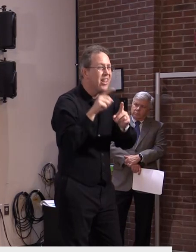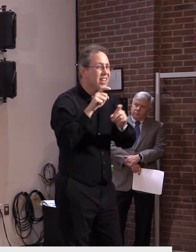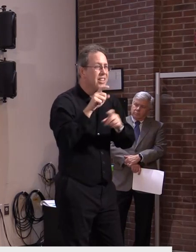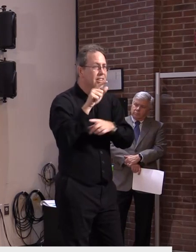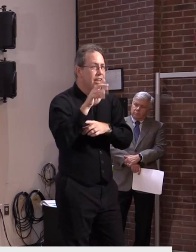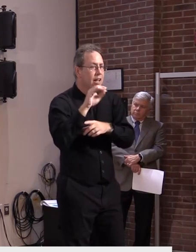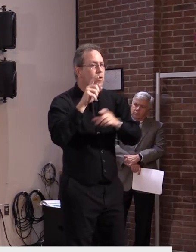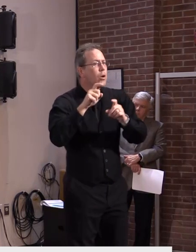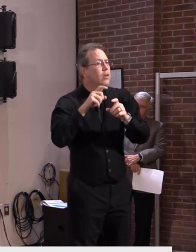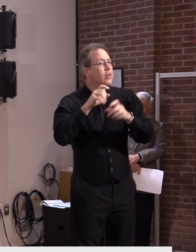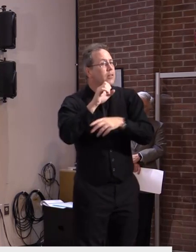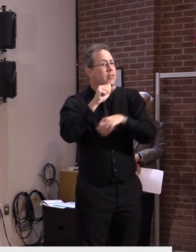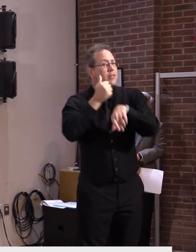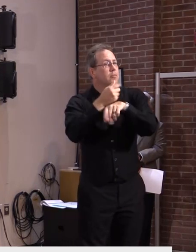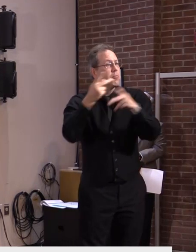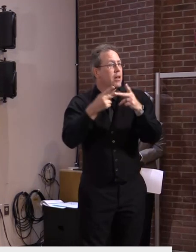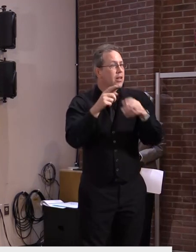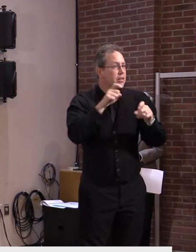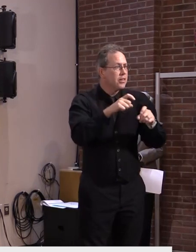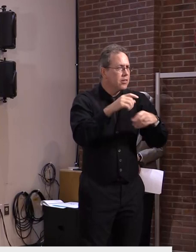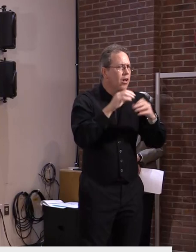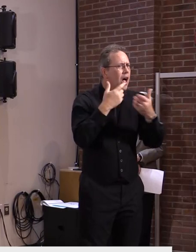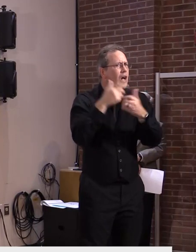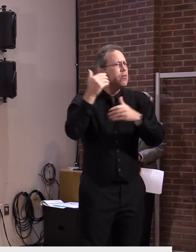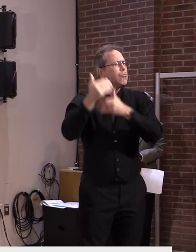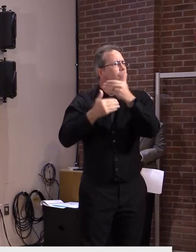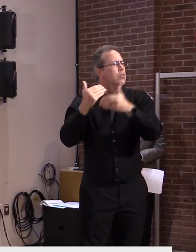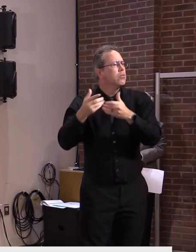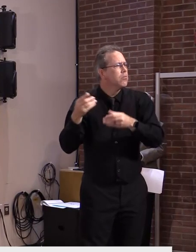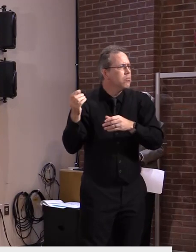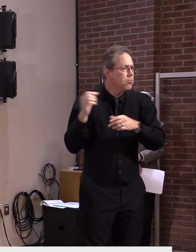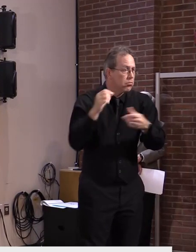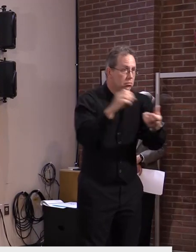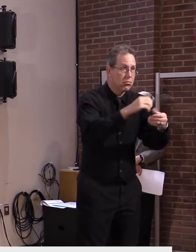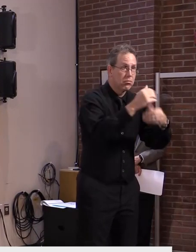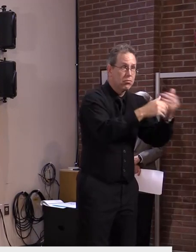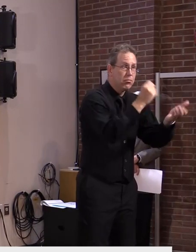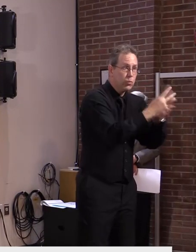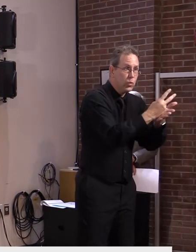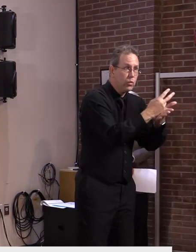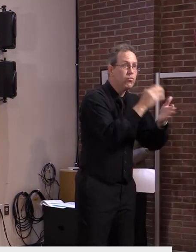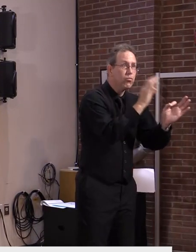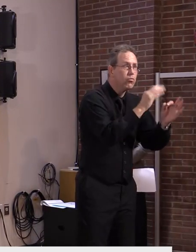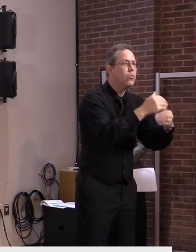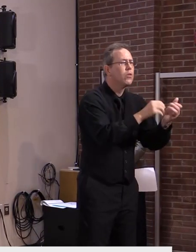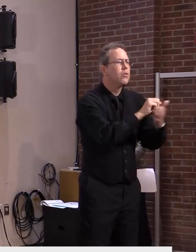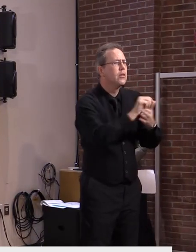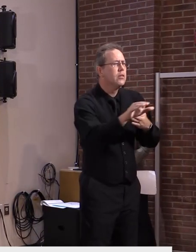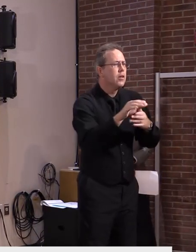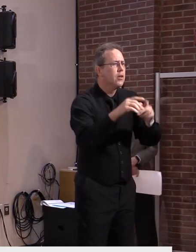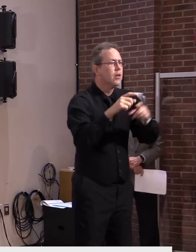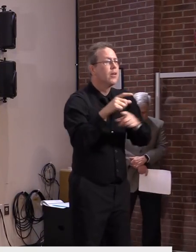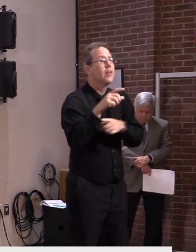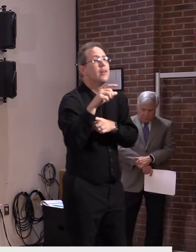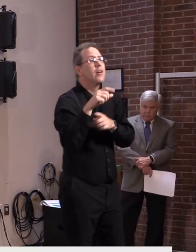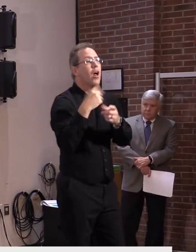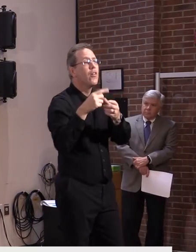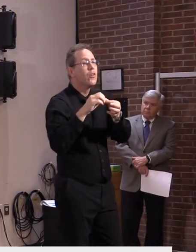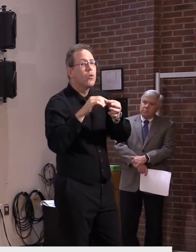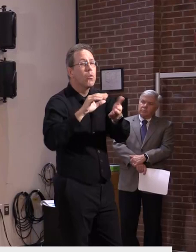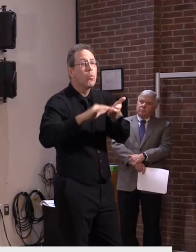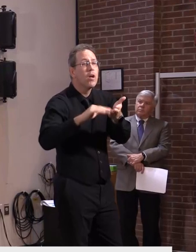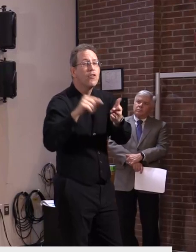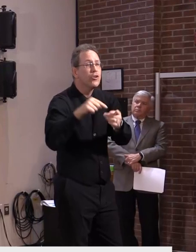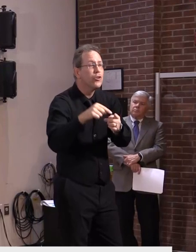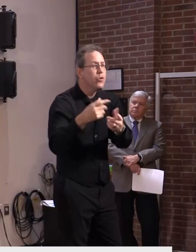test. The CLIA waiver process is basically required because it's necessary for schools,